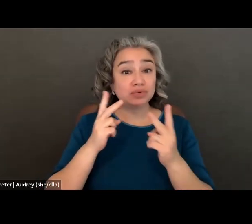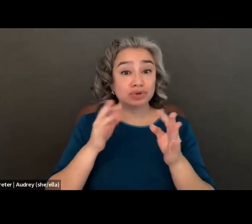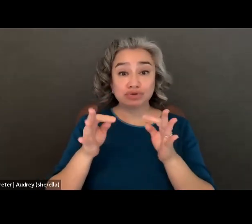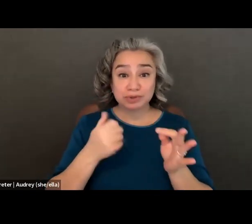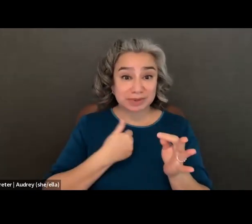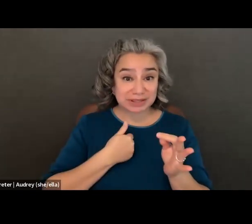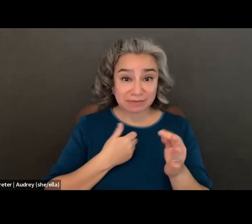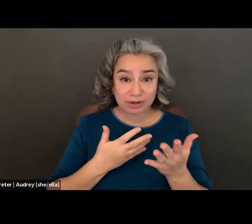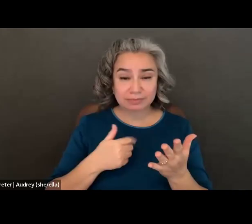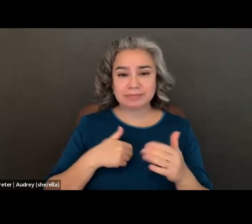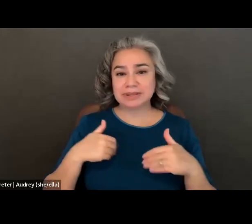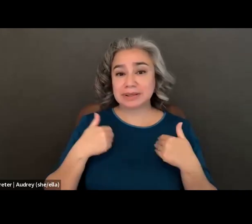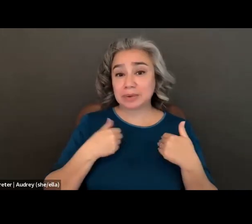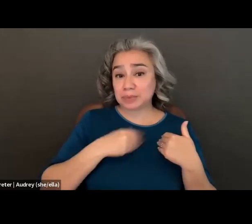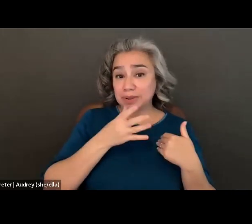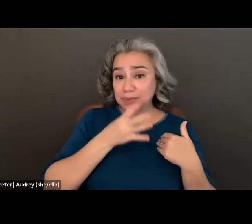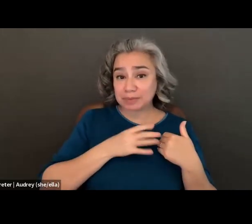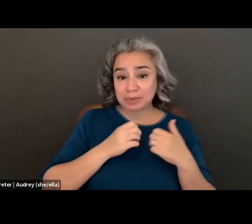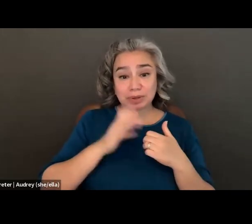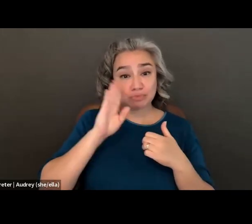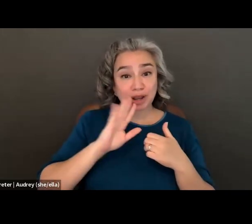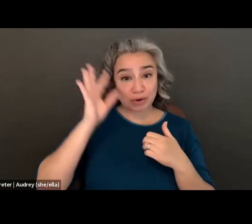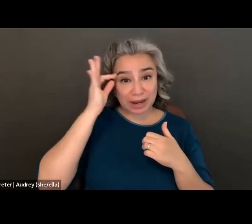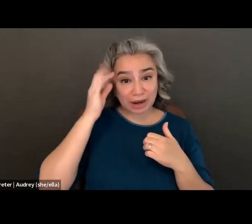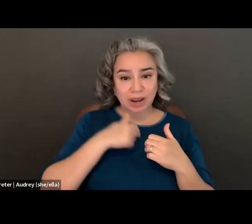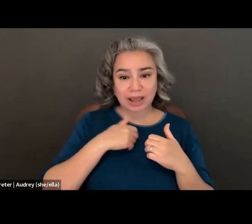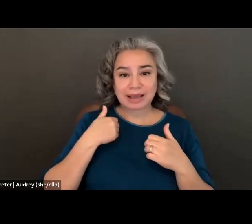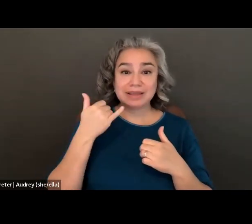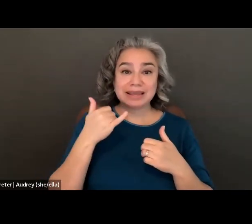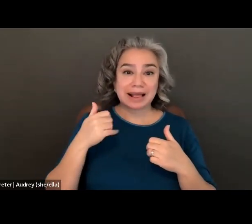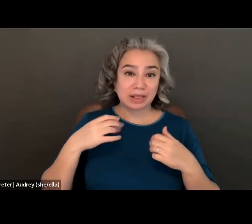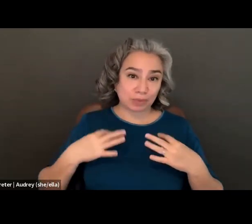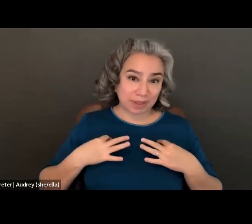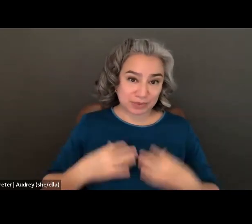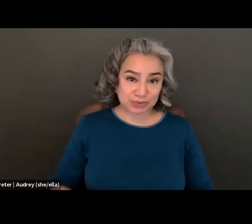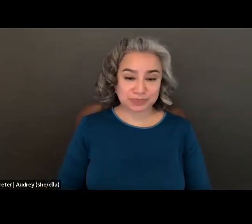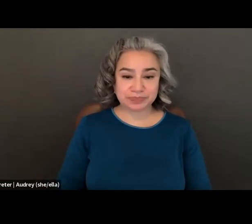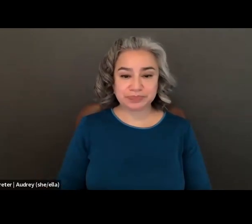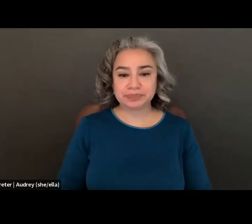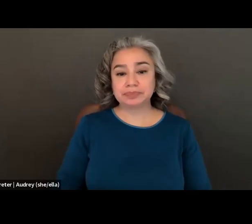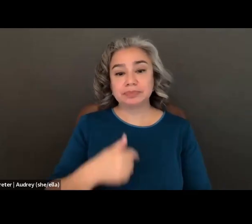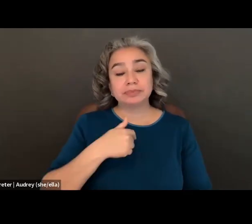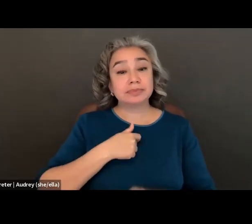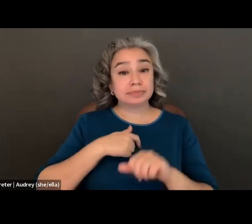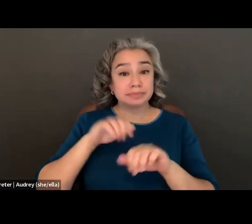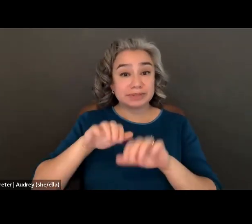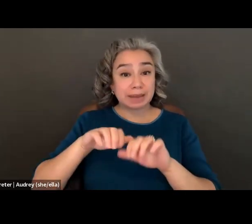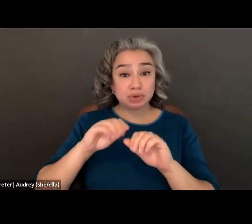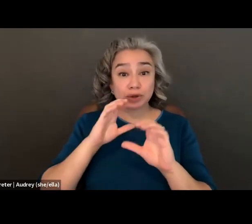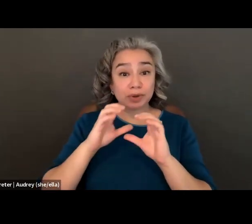I am a young Caucasian woman, with brown hair, wearing a yellow blouse. I type to communicate on